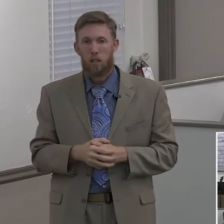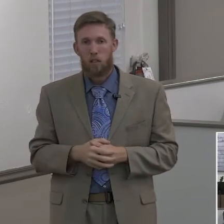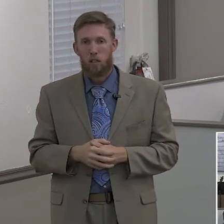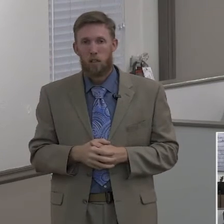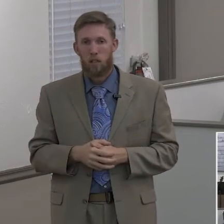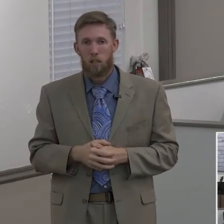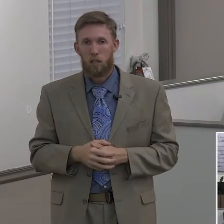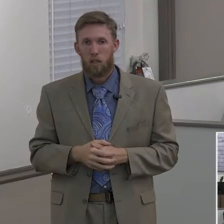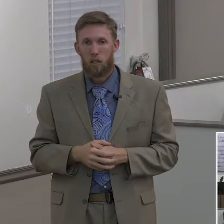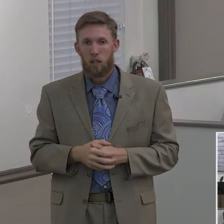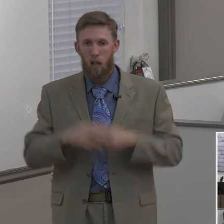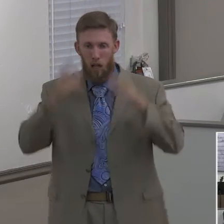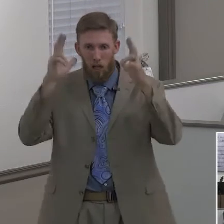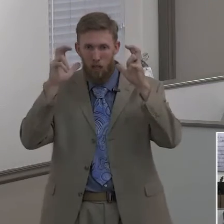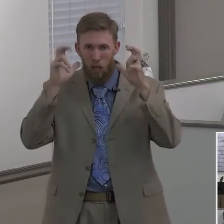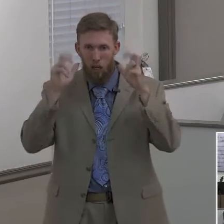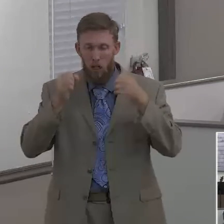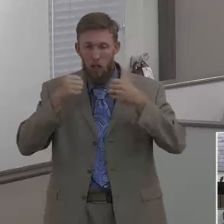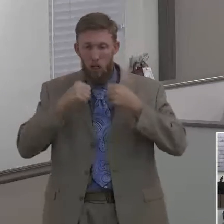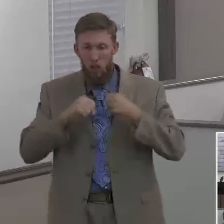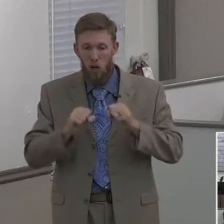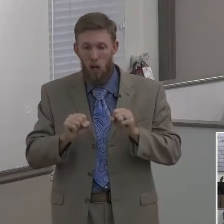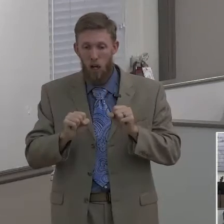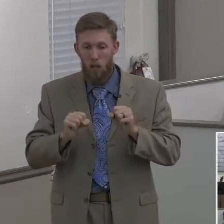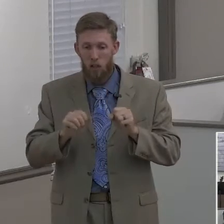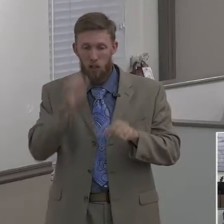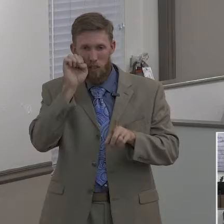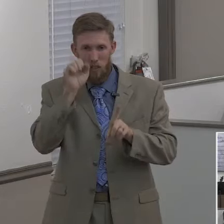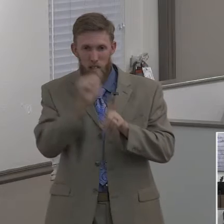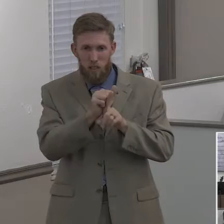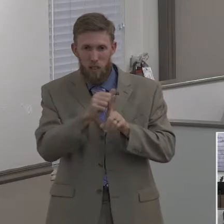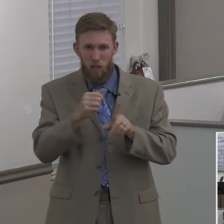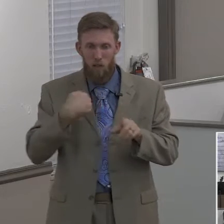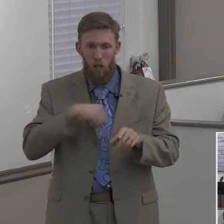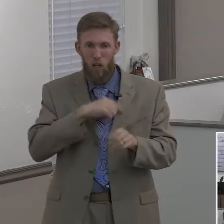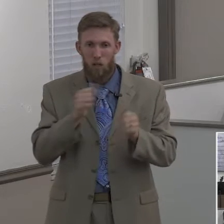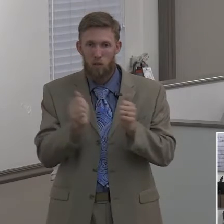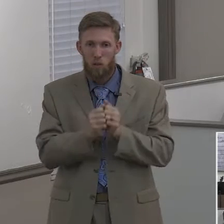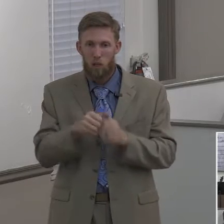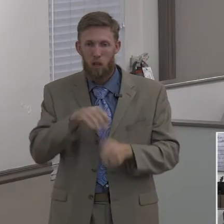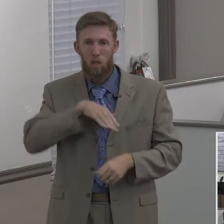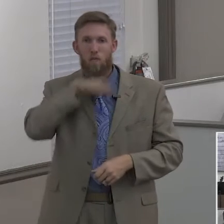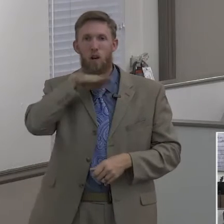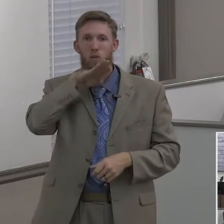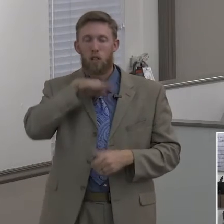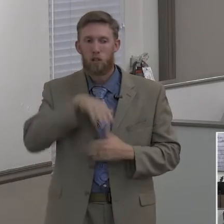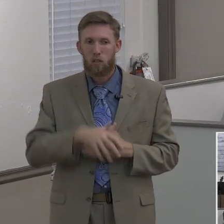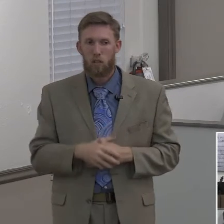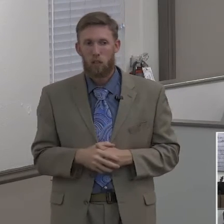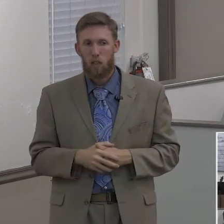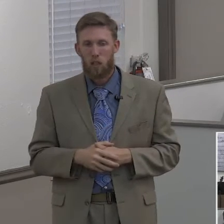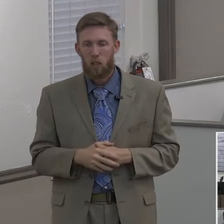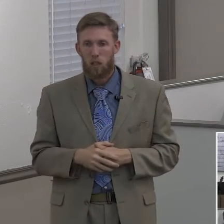point. Satan tries to deceive us with frustration.